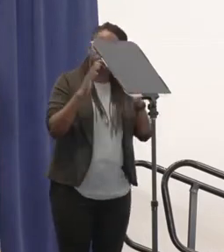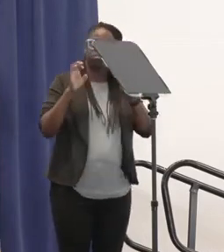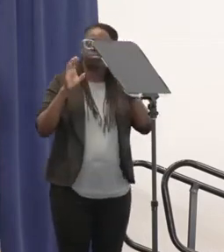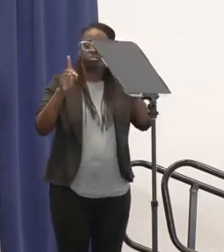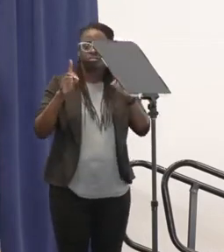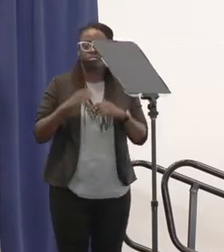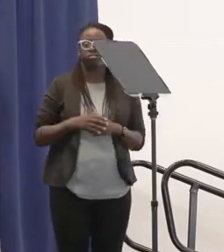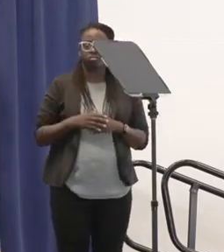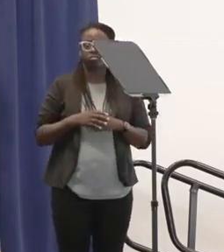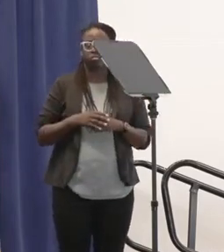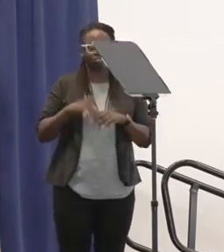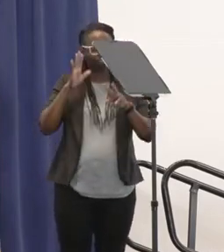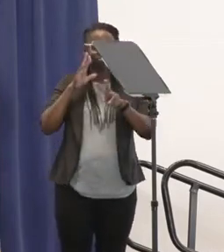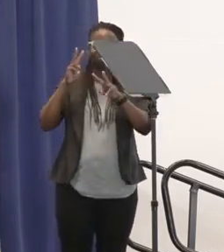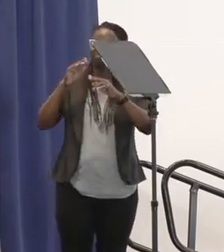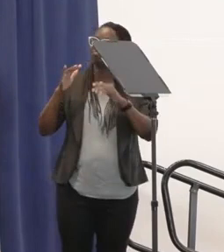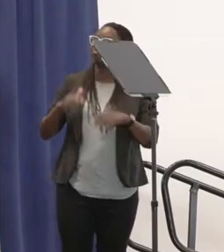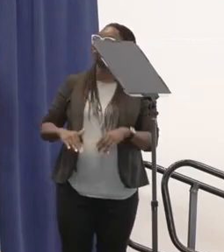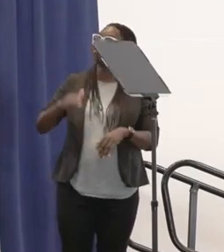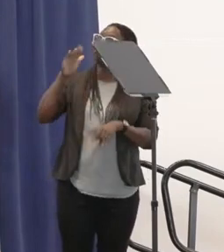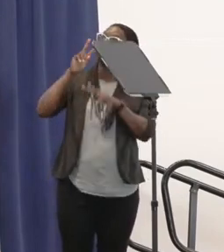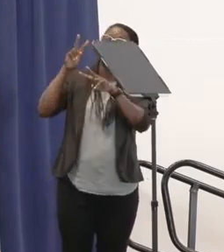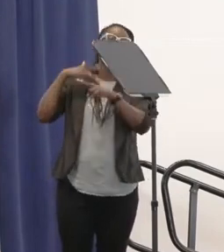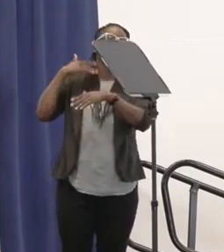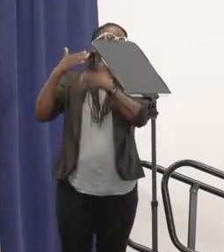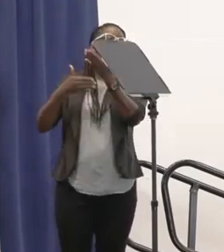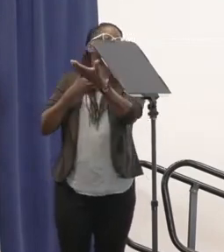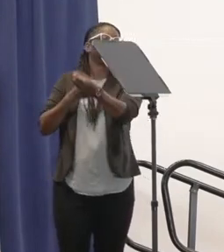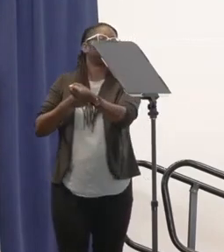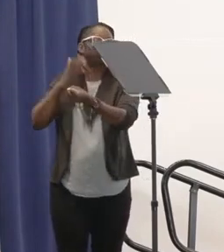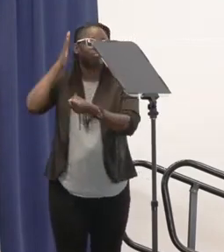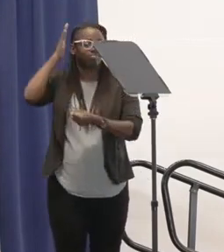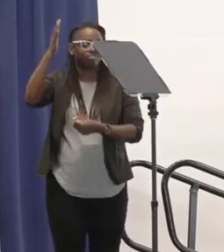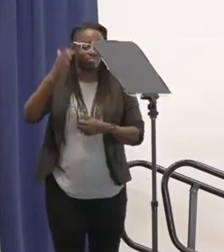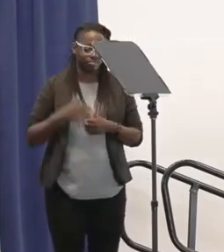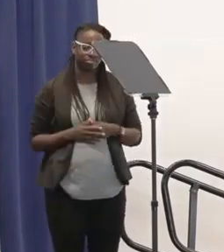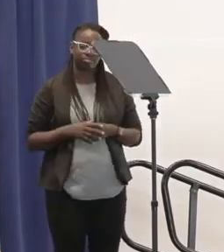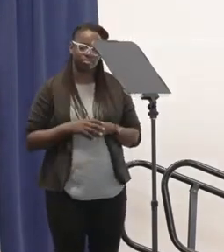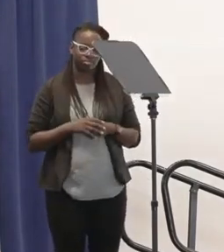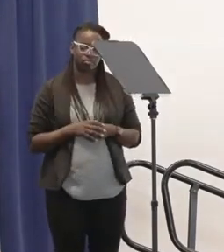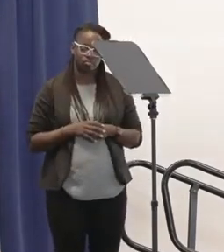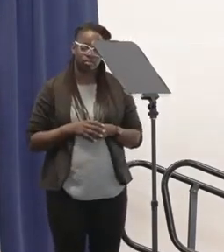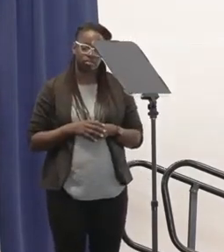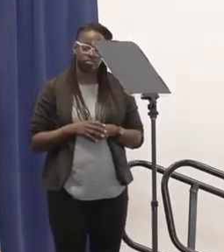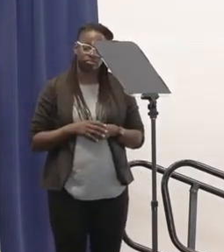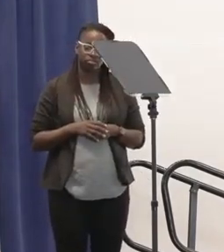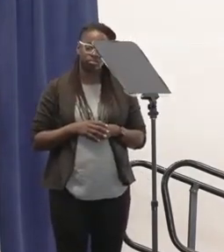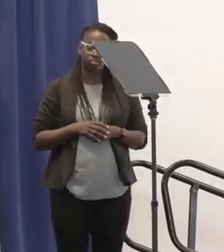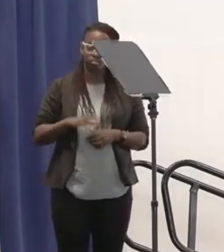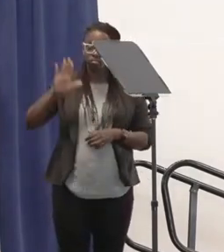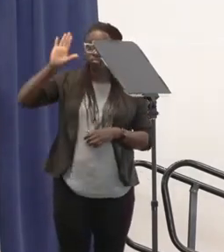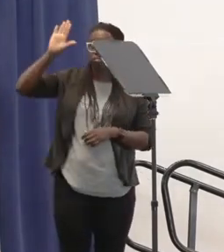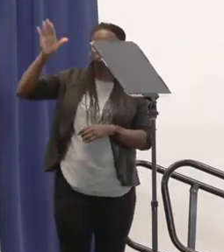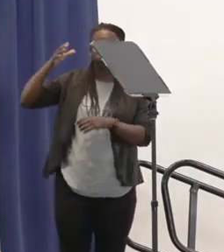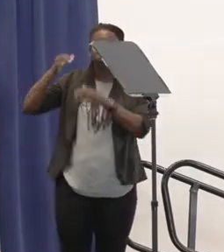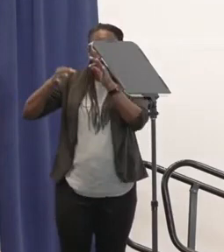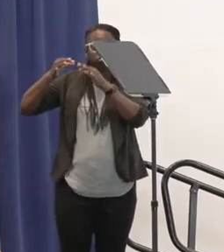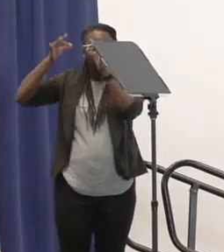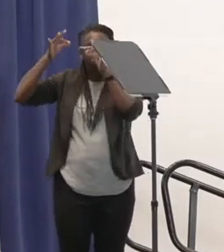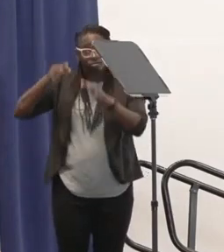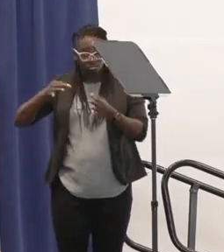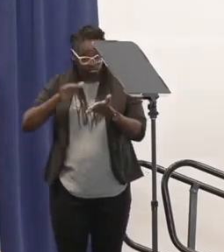This particular decision, while it may have taken away some of our tools, I stressed to my team when it came out, it did not take away our